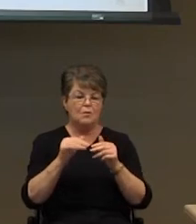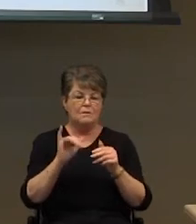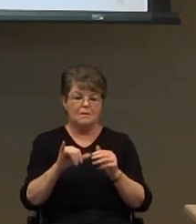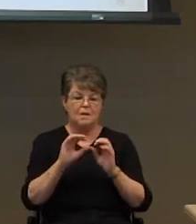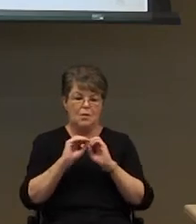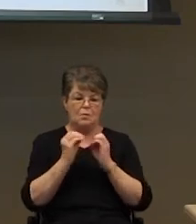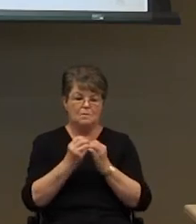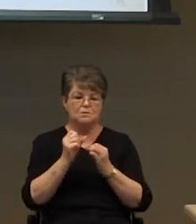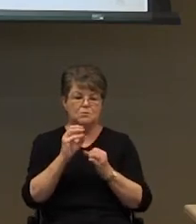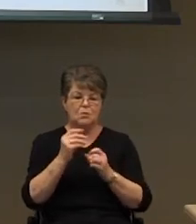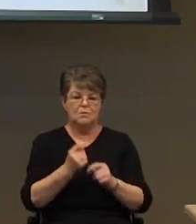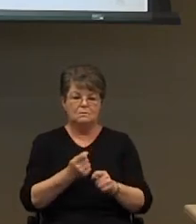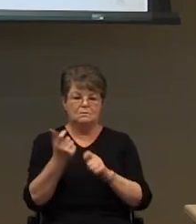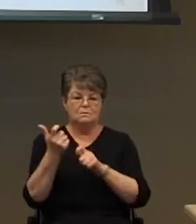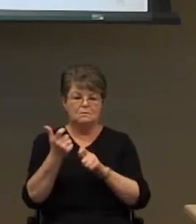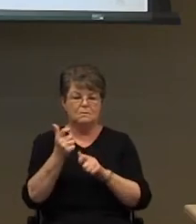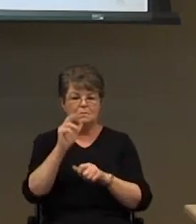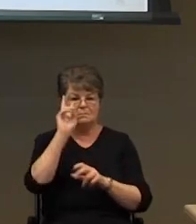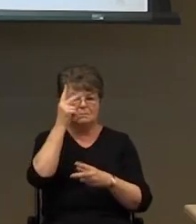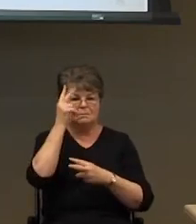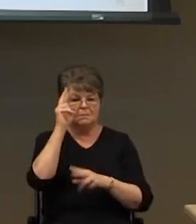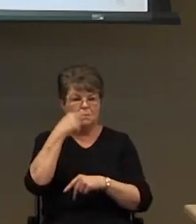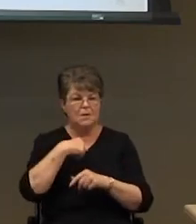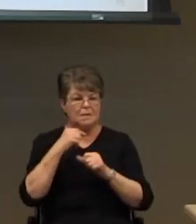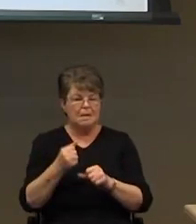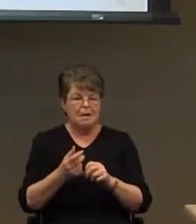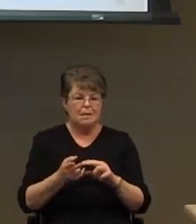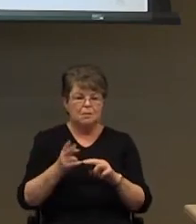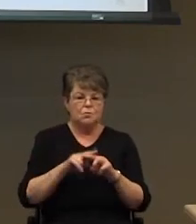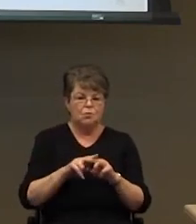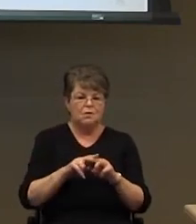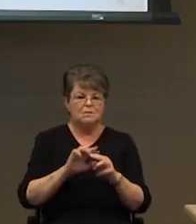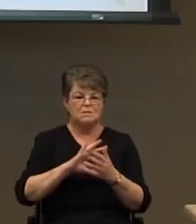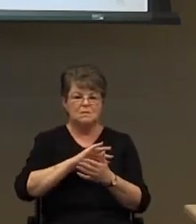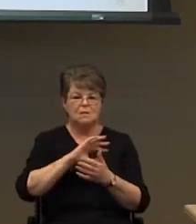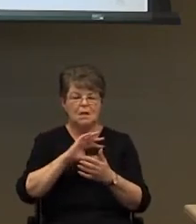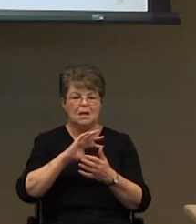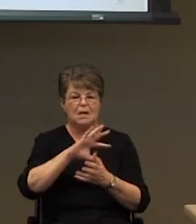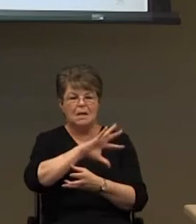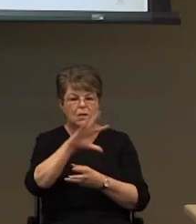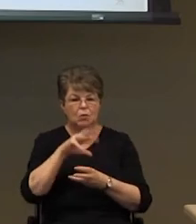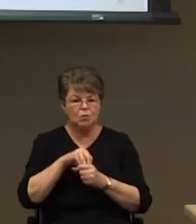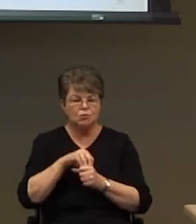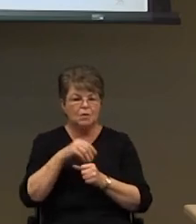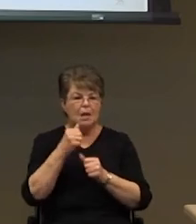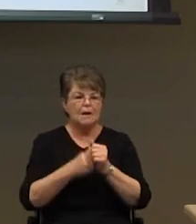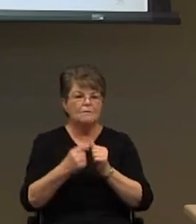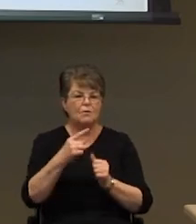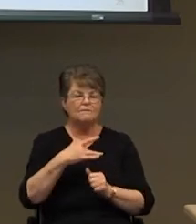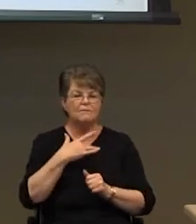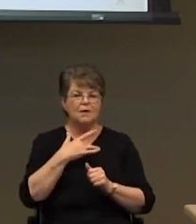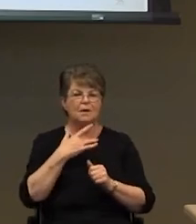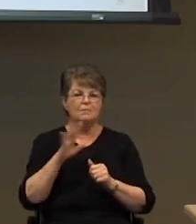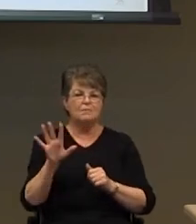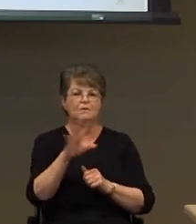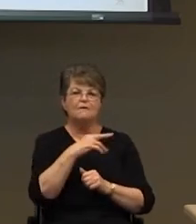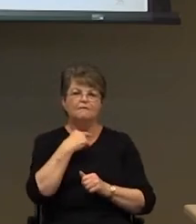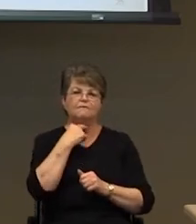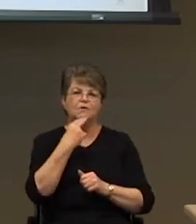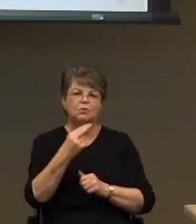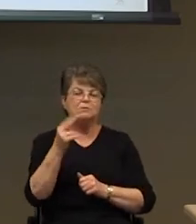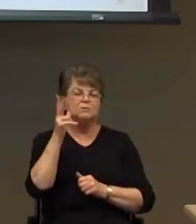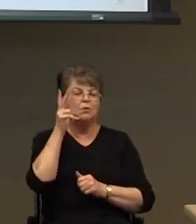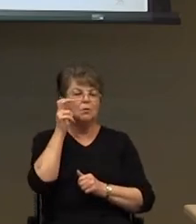of the misperceptions, we can increase the amount of inclusion and everybody feels like their voice is being heard, is that can be one of the first